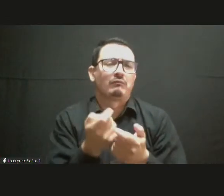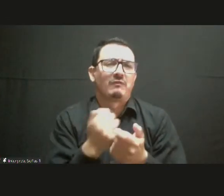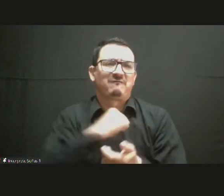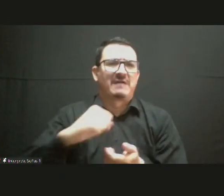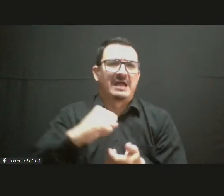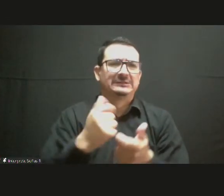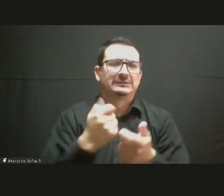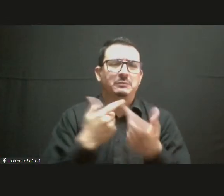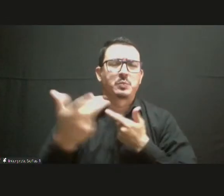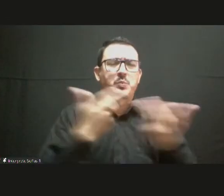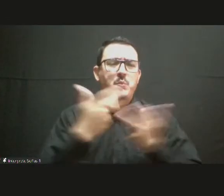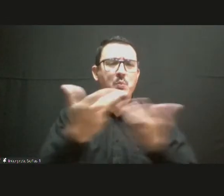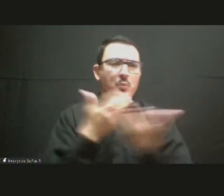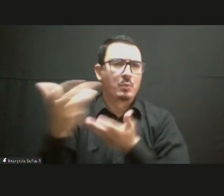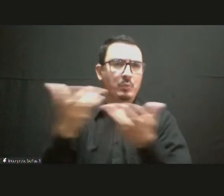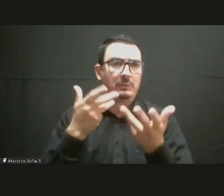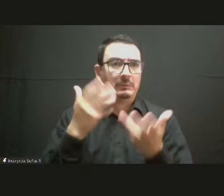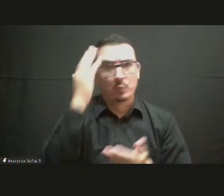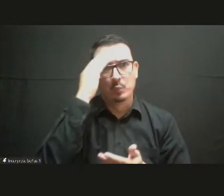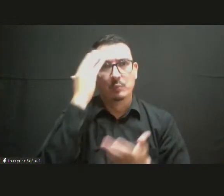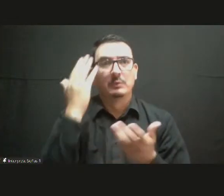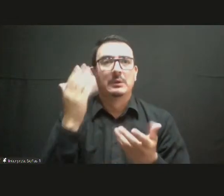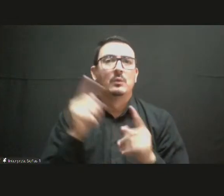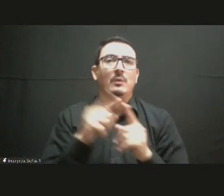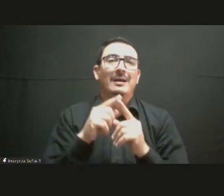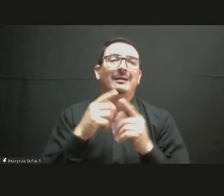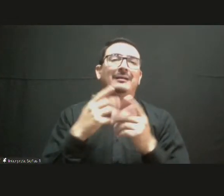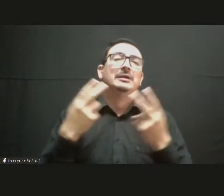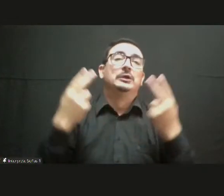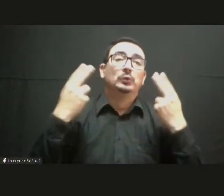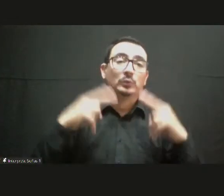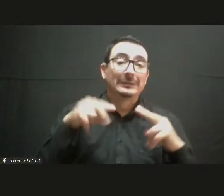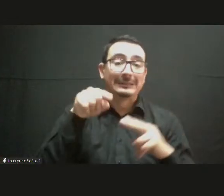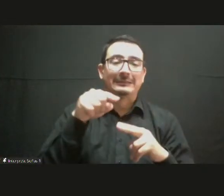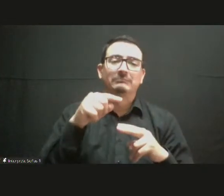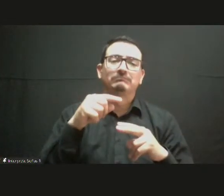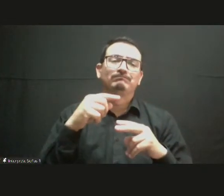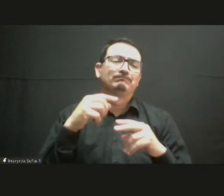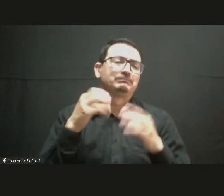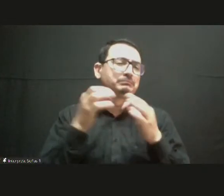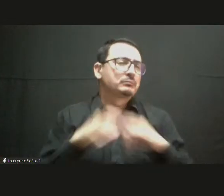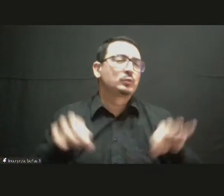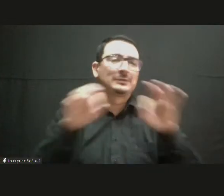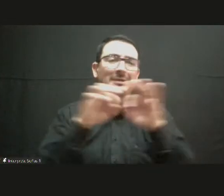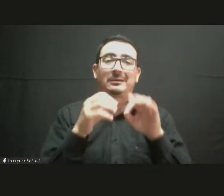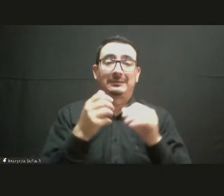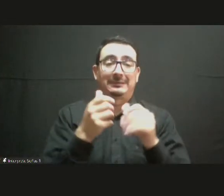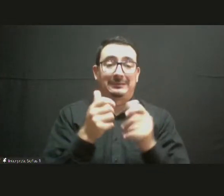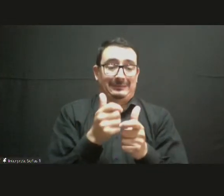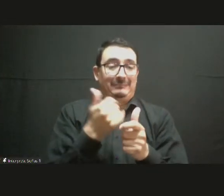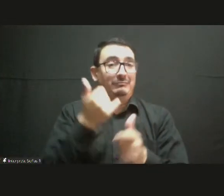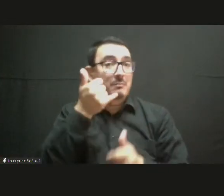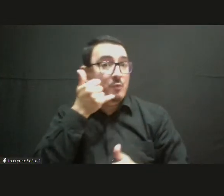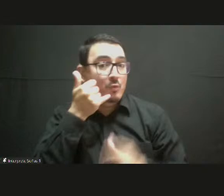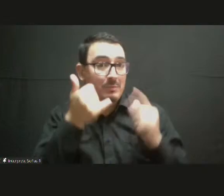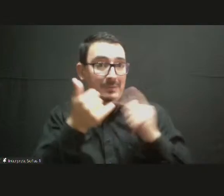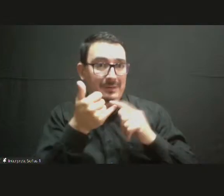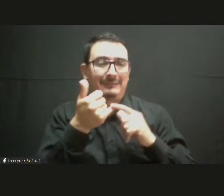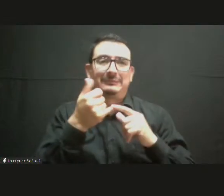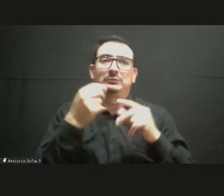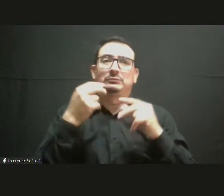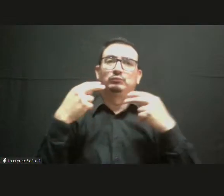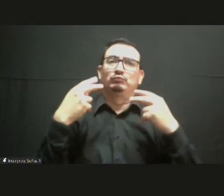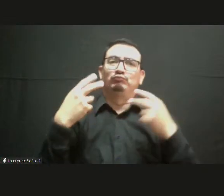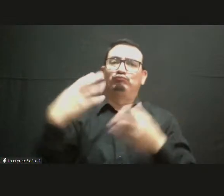broadband penetration is very low. In terms of challenges, I think the main challenge is the persistent digital